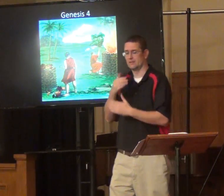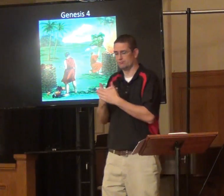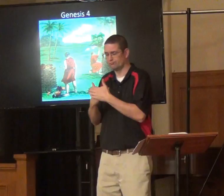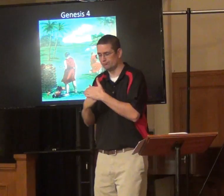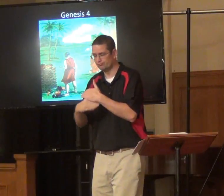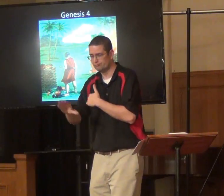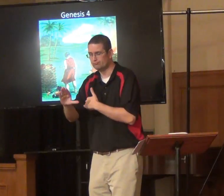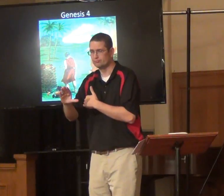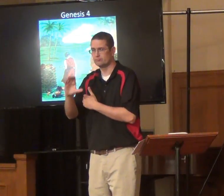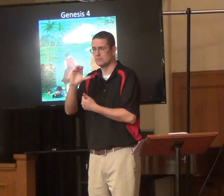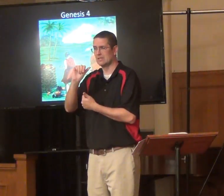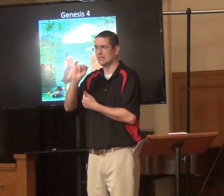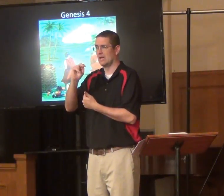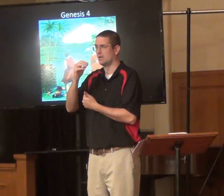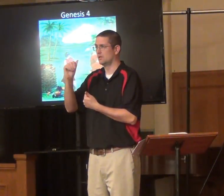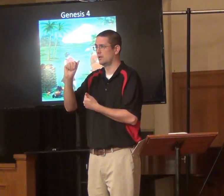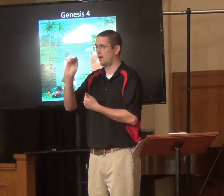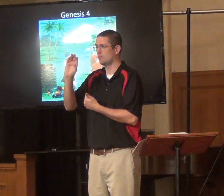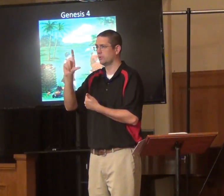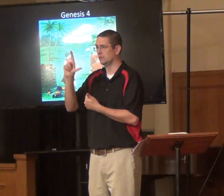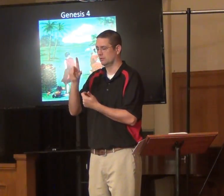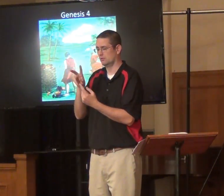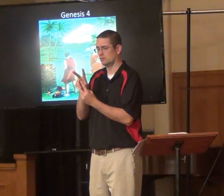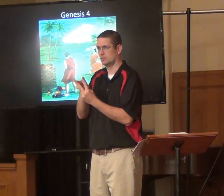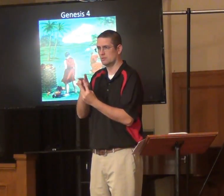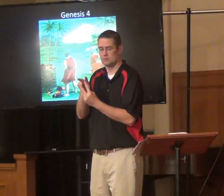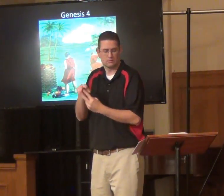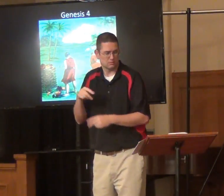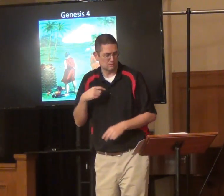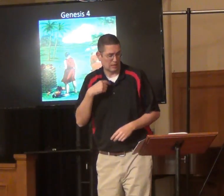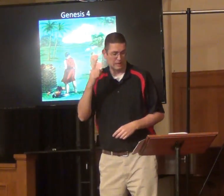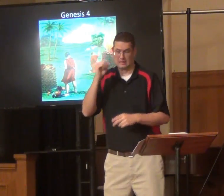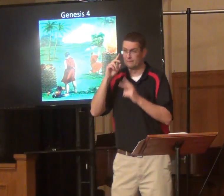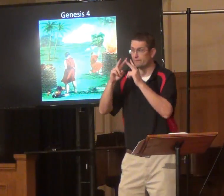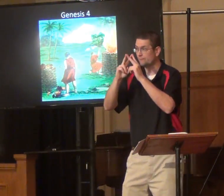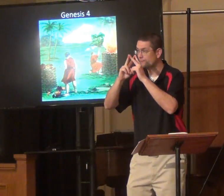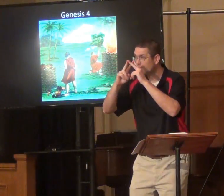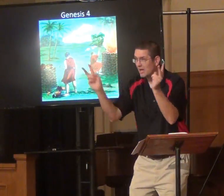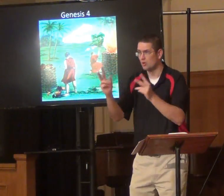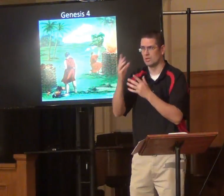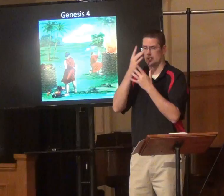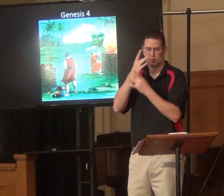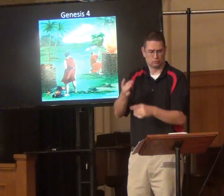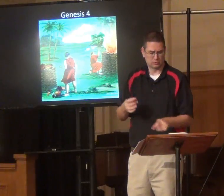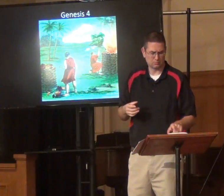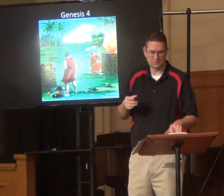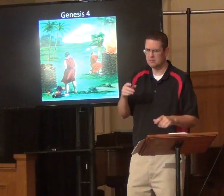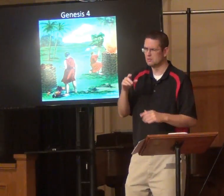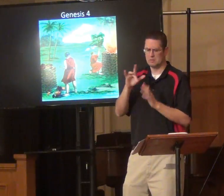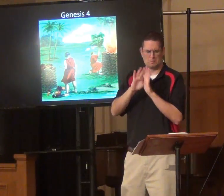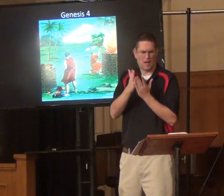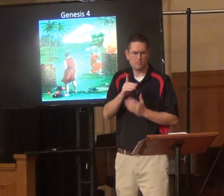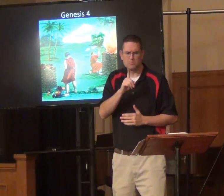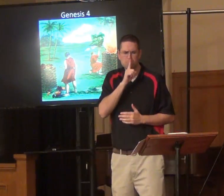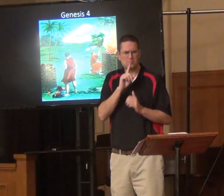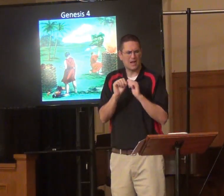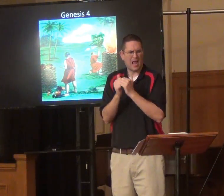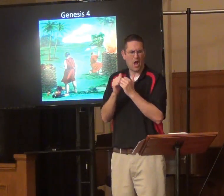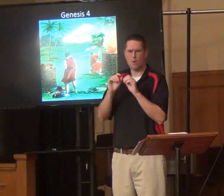So, Adam and Eve gave birth to Cain and Abel. And I find this very interesting.